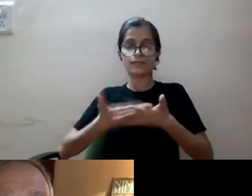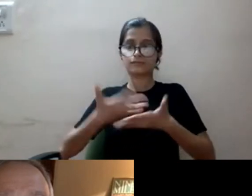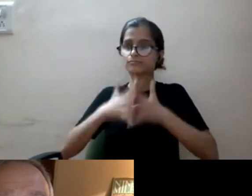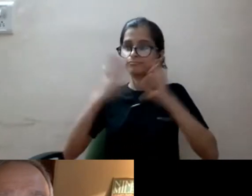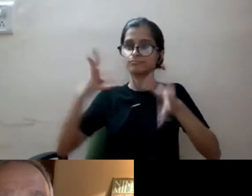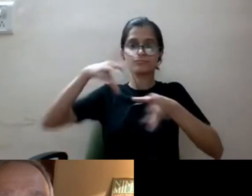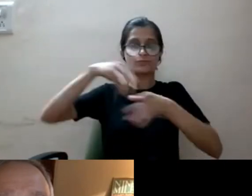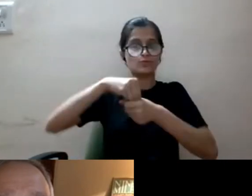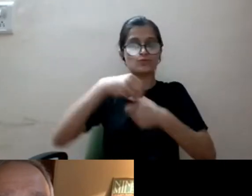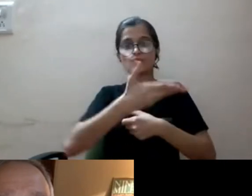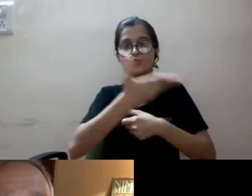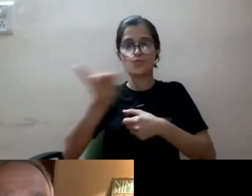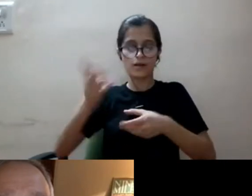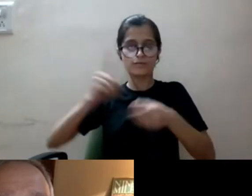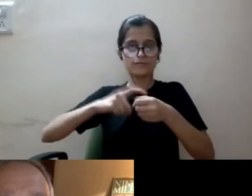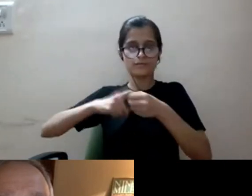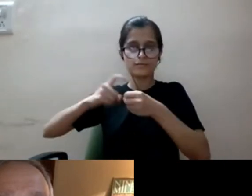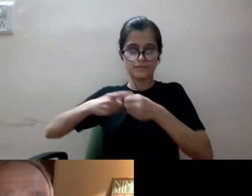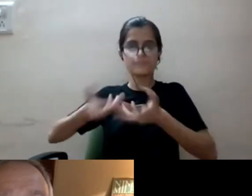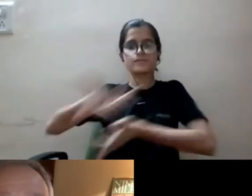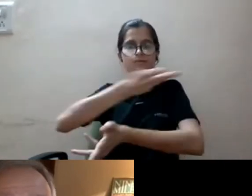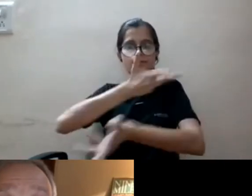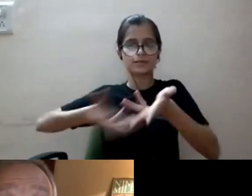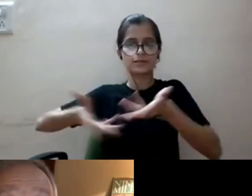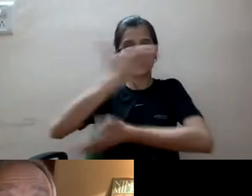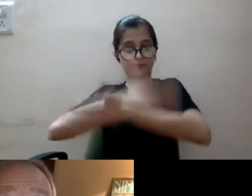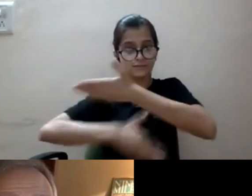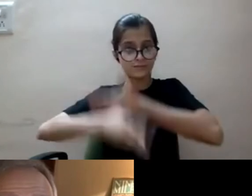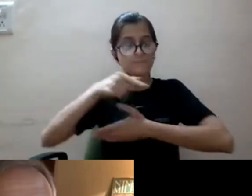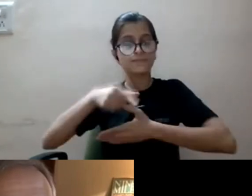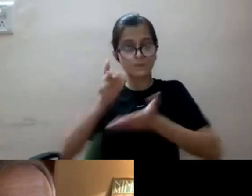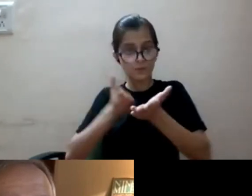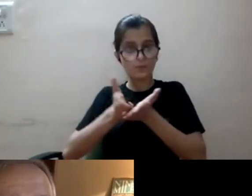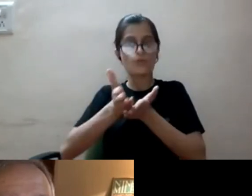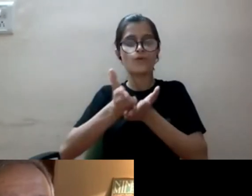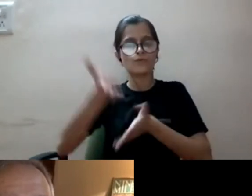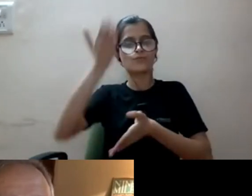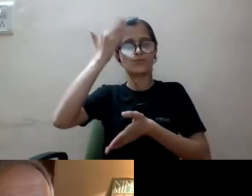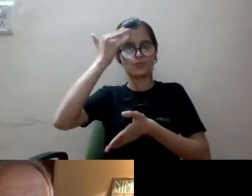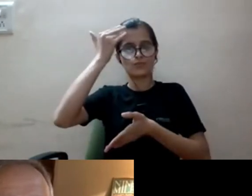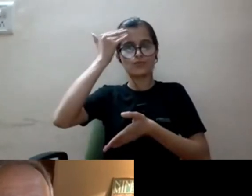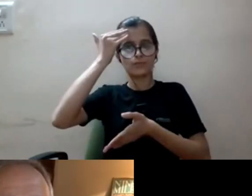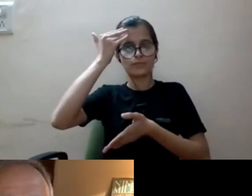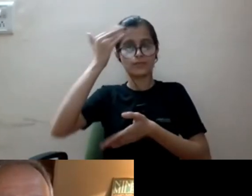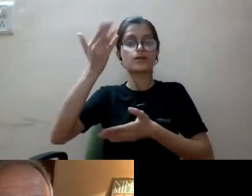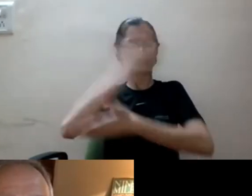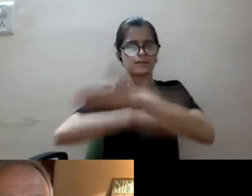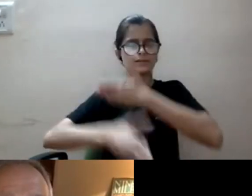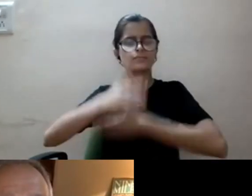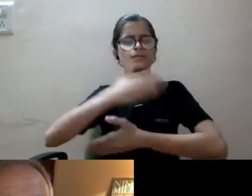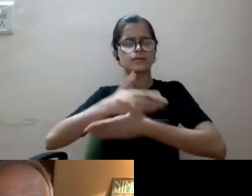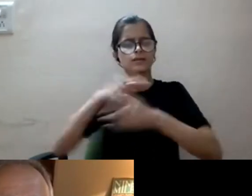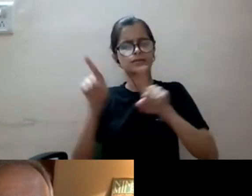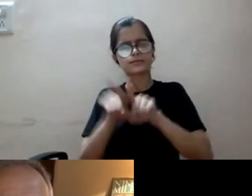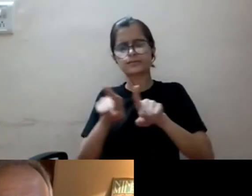joining with you to discuss disability, really as a way of knowing. Disability is a form